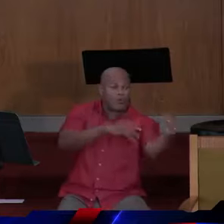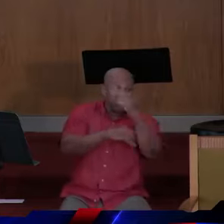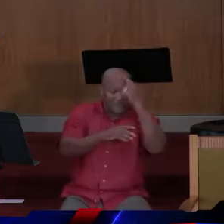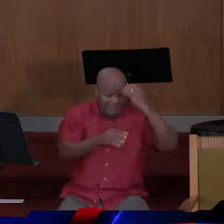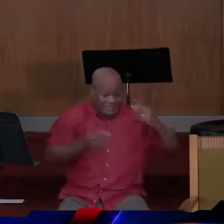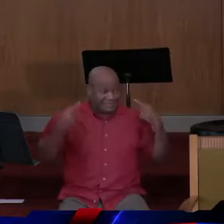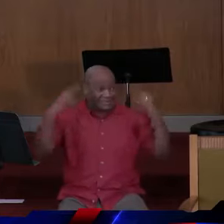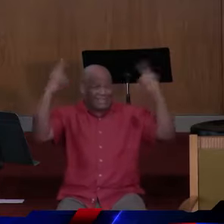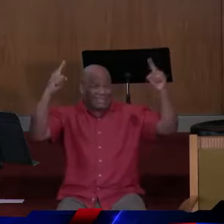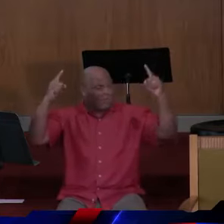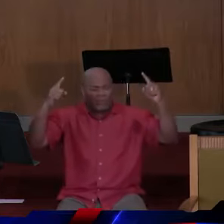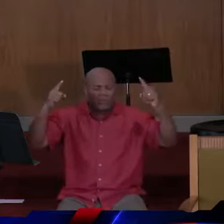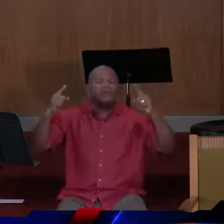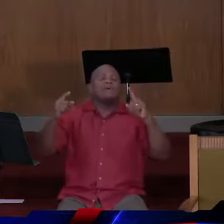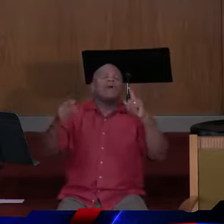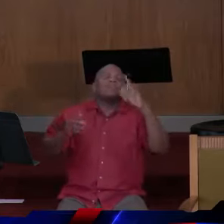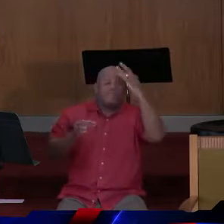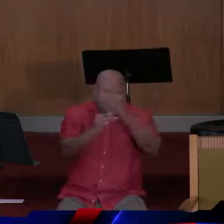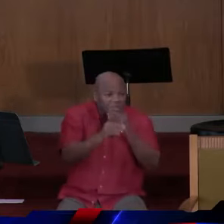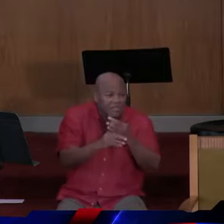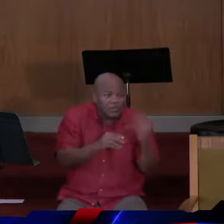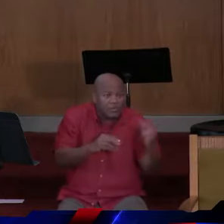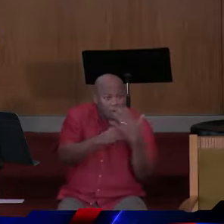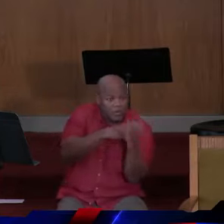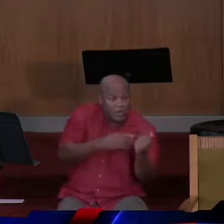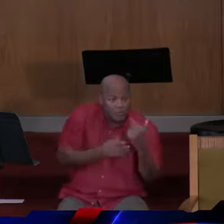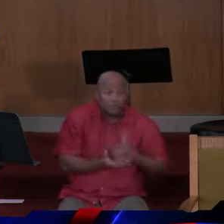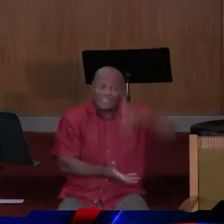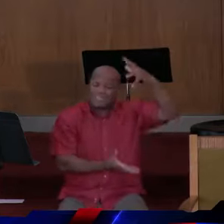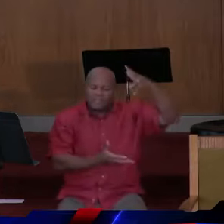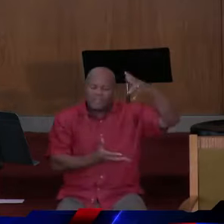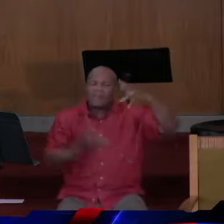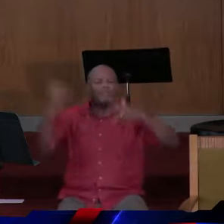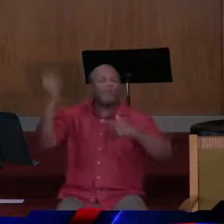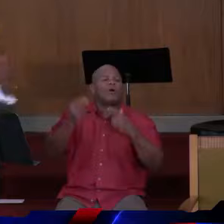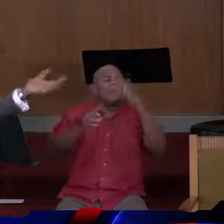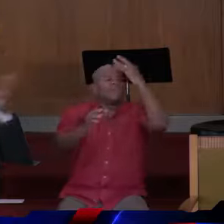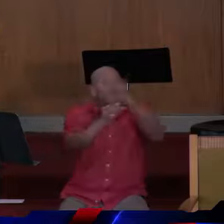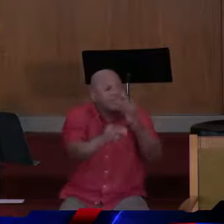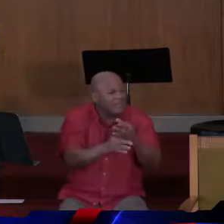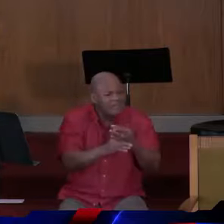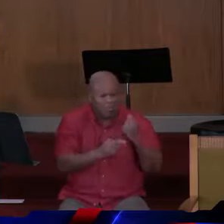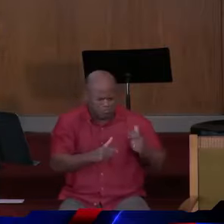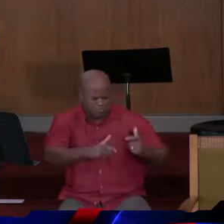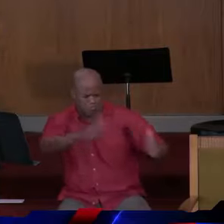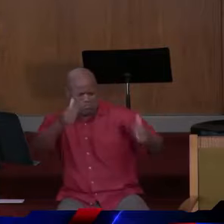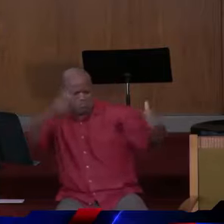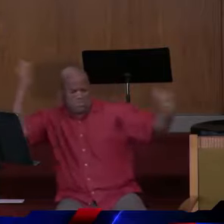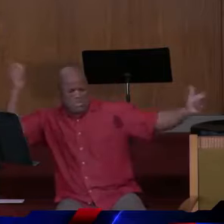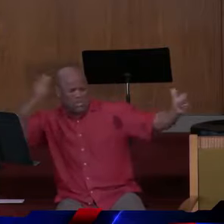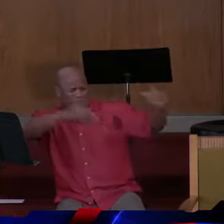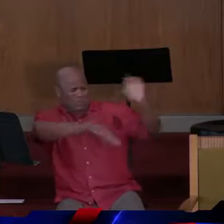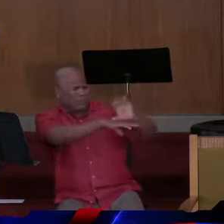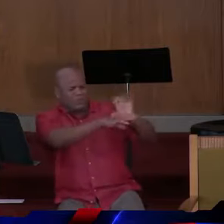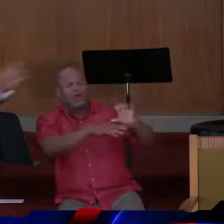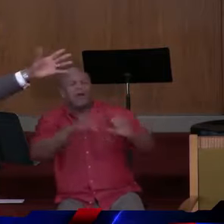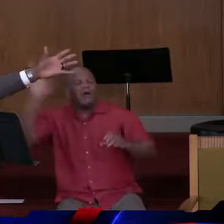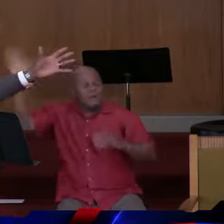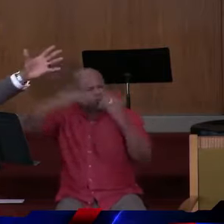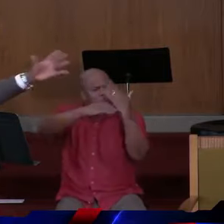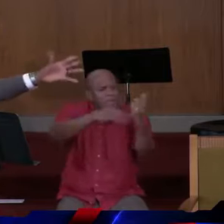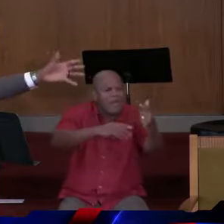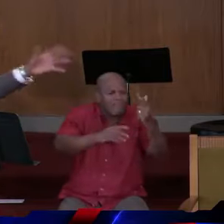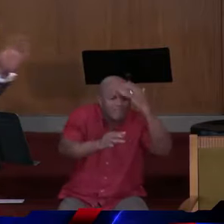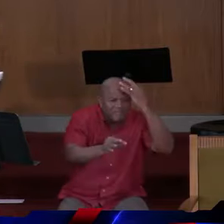be? He didn't call you to get rich. He called you to be? He didn't call you to be a mega church. He called you to be? He didn't call you to